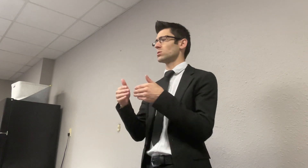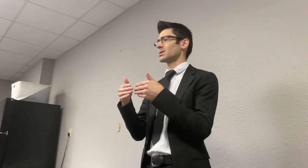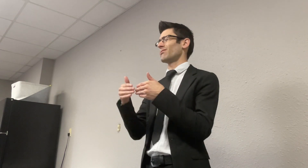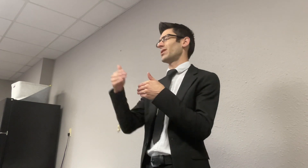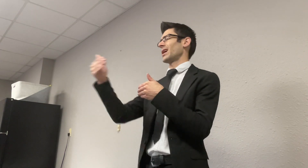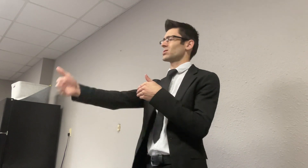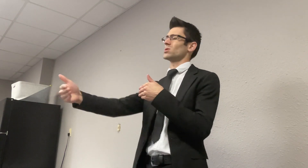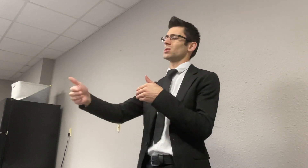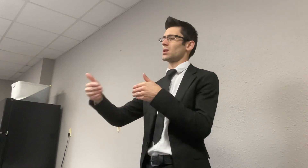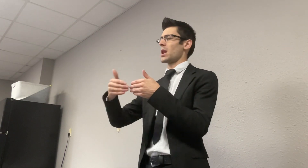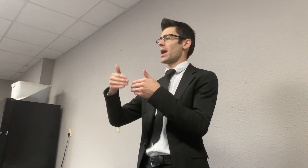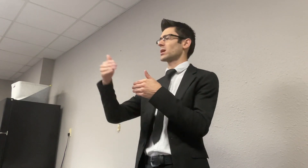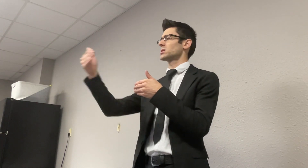sign for next, which is next.